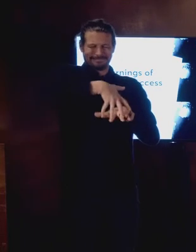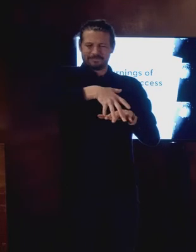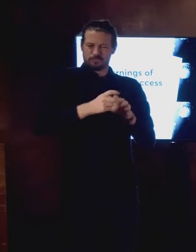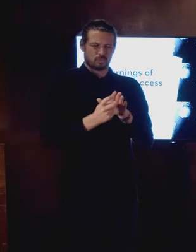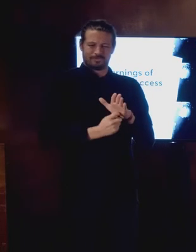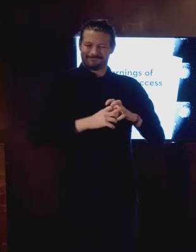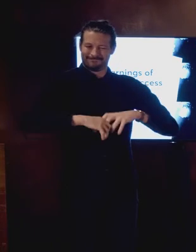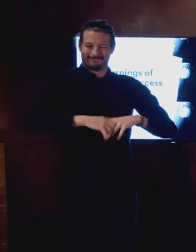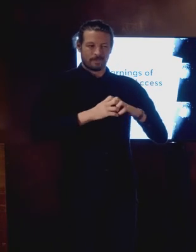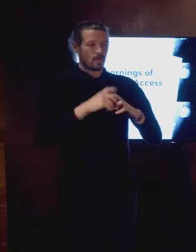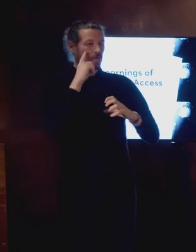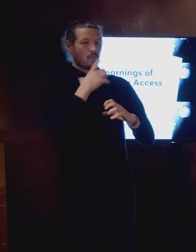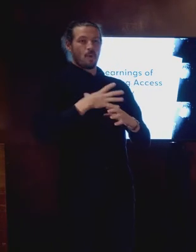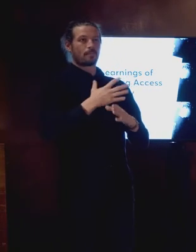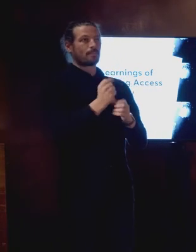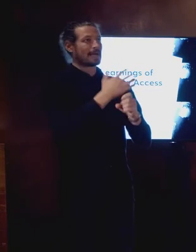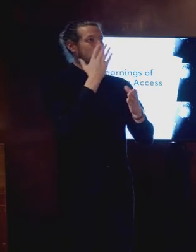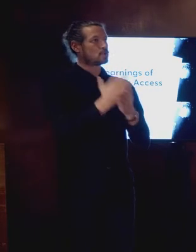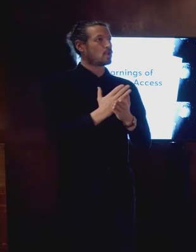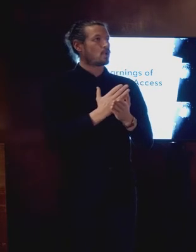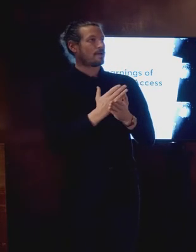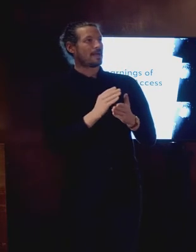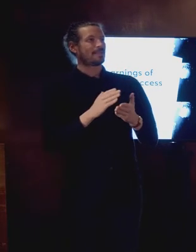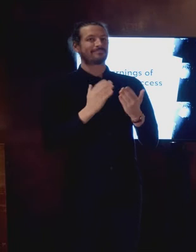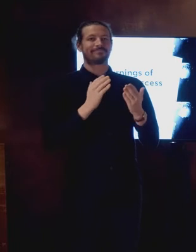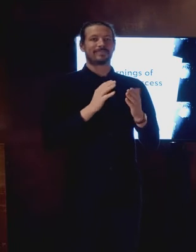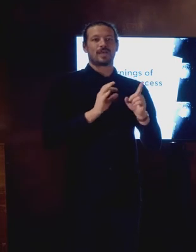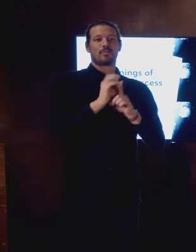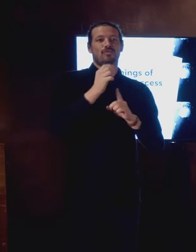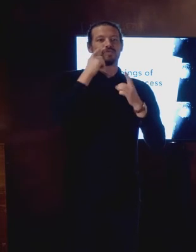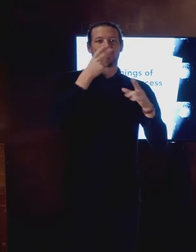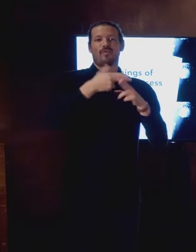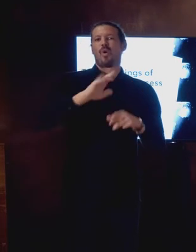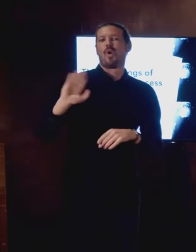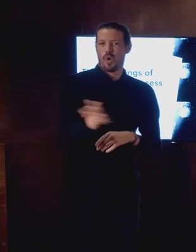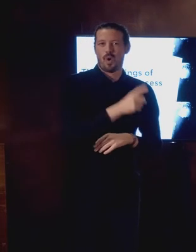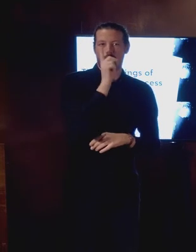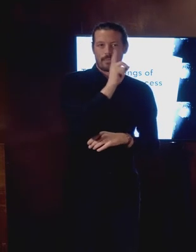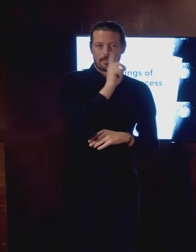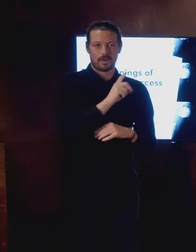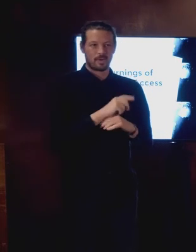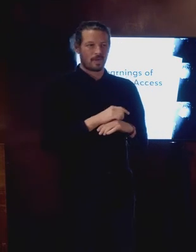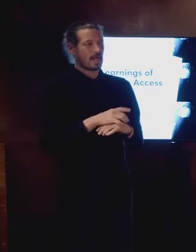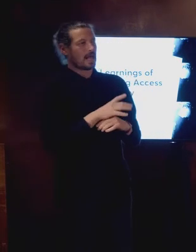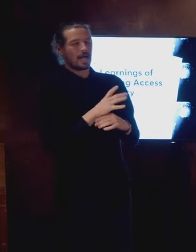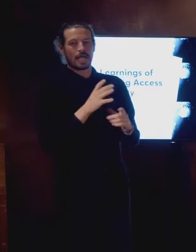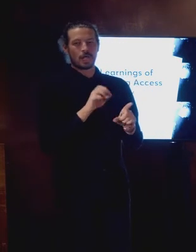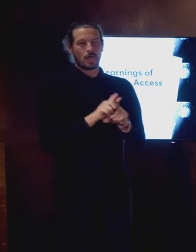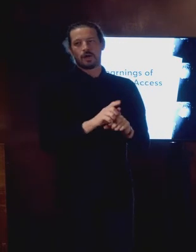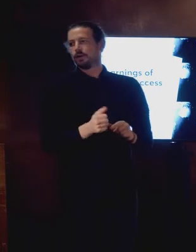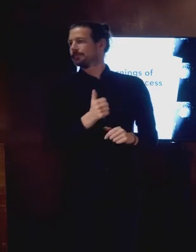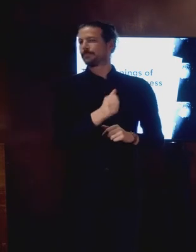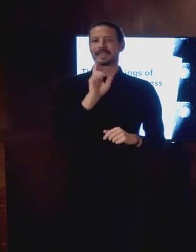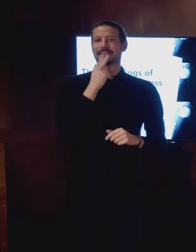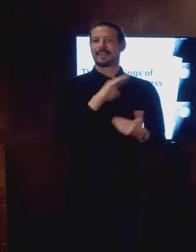we wanted it to enrich the show for everyone. So it shouldn't be that, you know, the access, oh, now it means that the deaf community